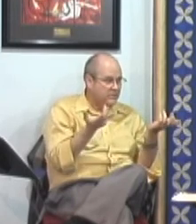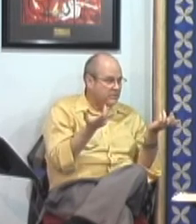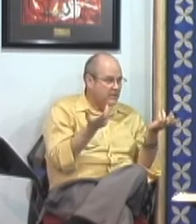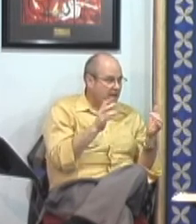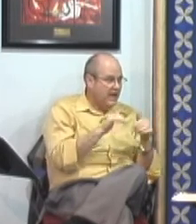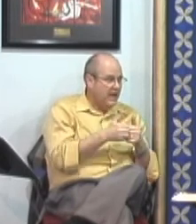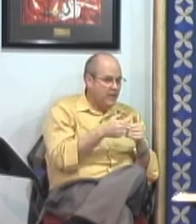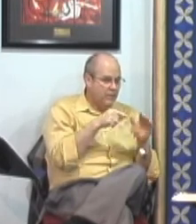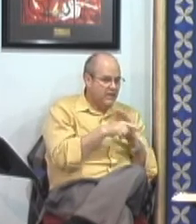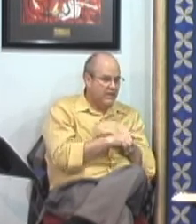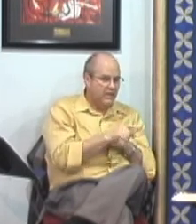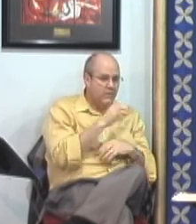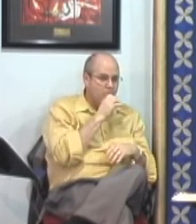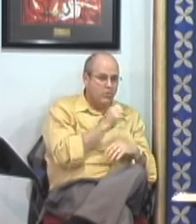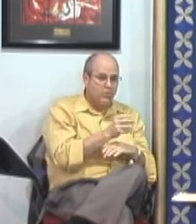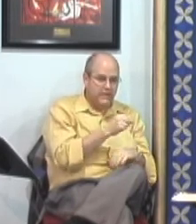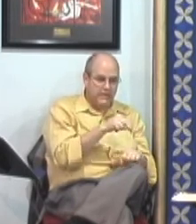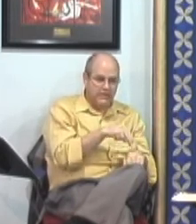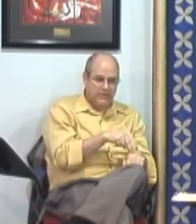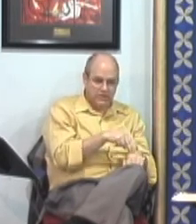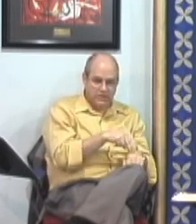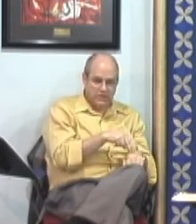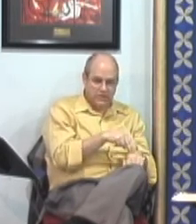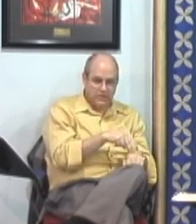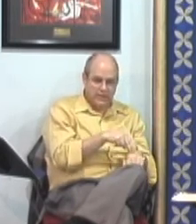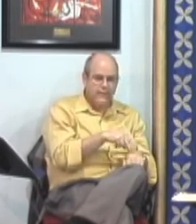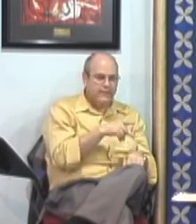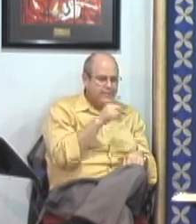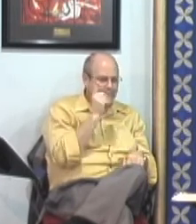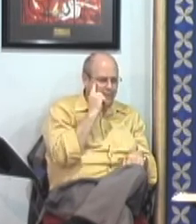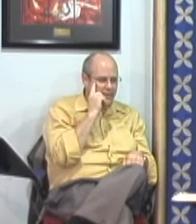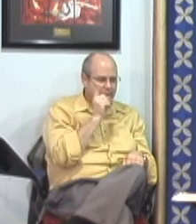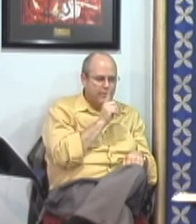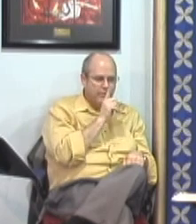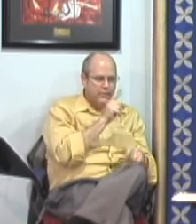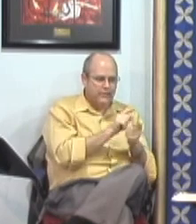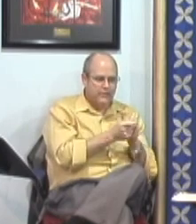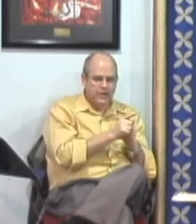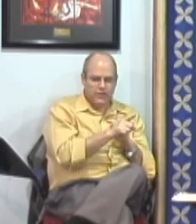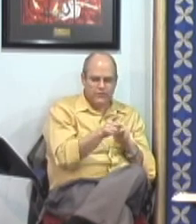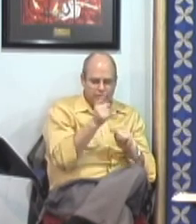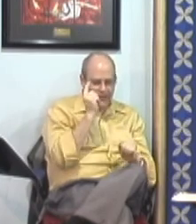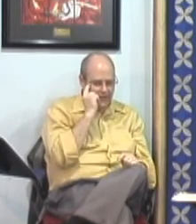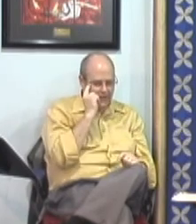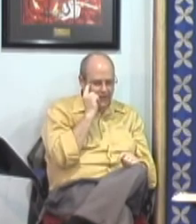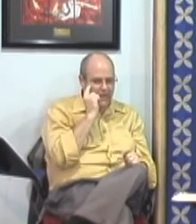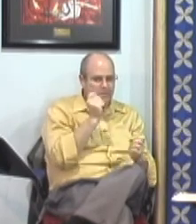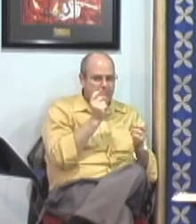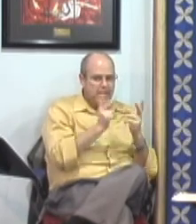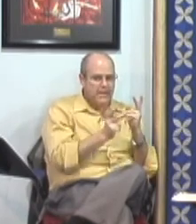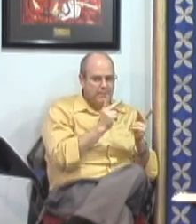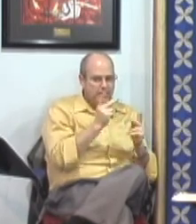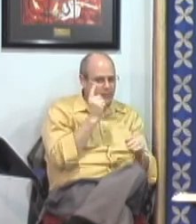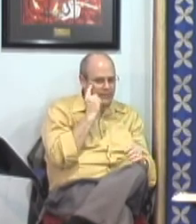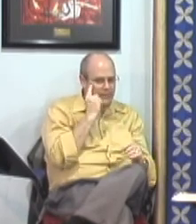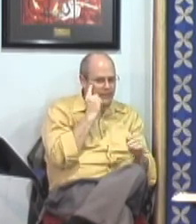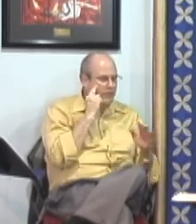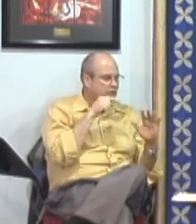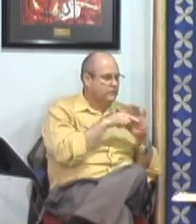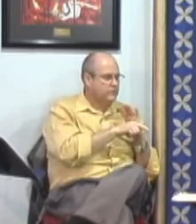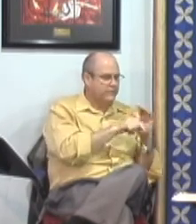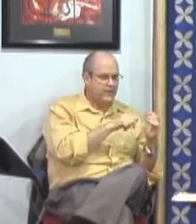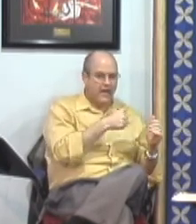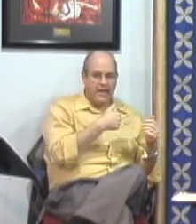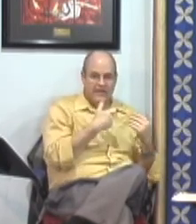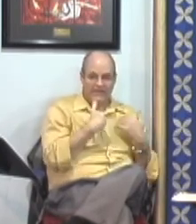death the old nature? And here's where I think it will really change some of your thinking. I think people think that crucifying the